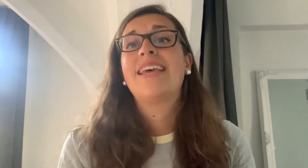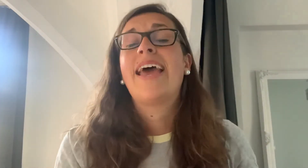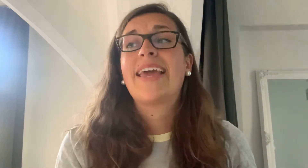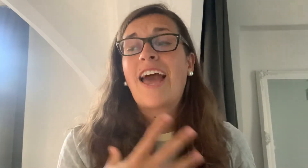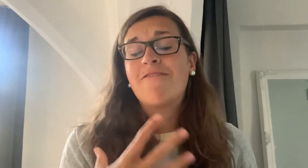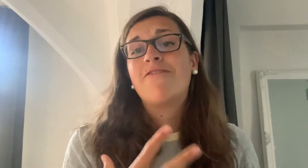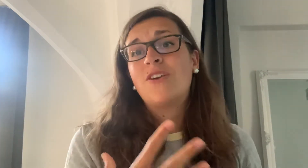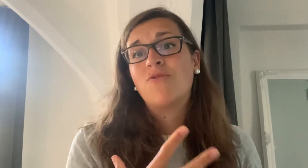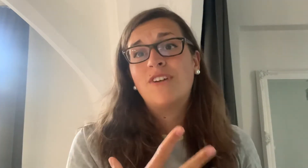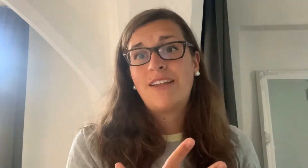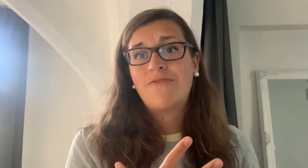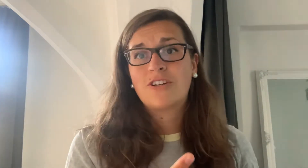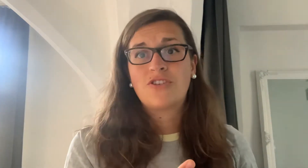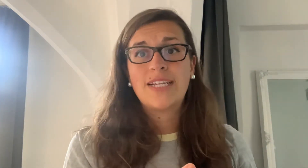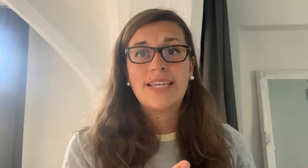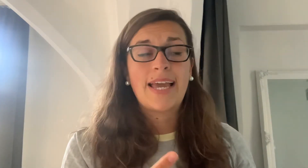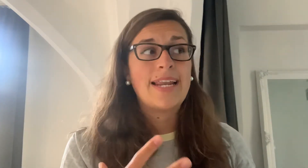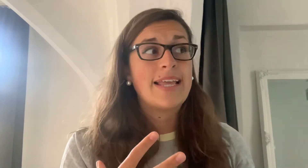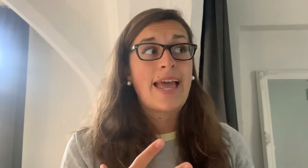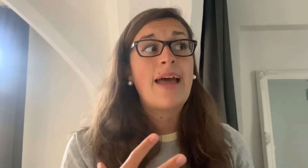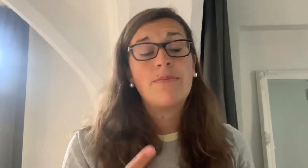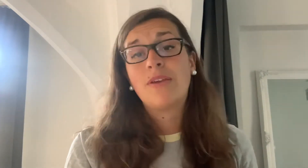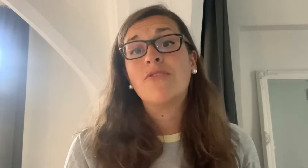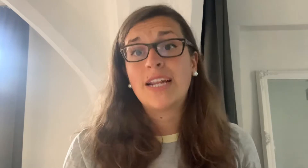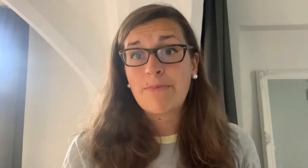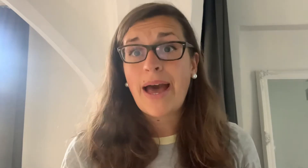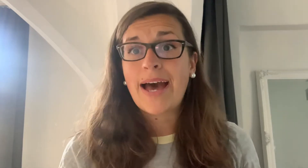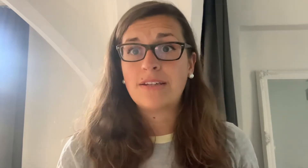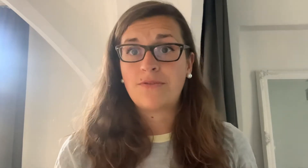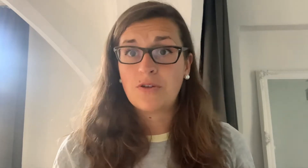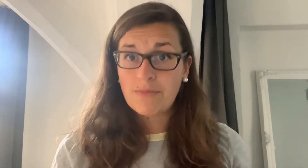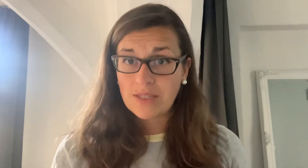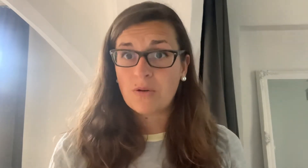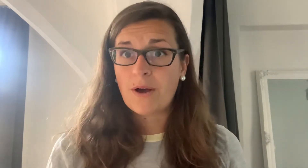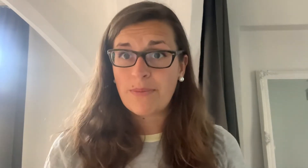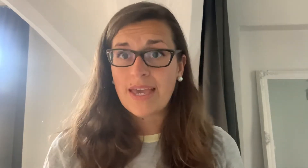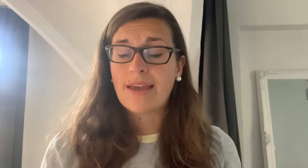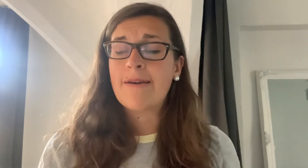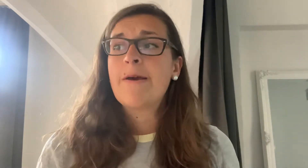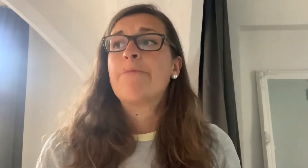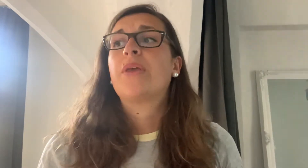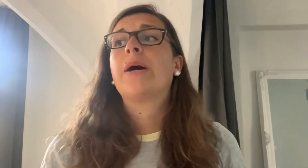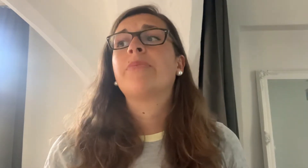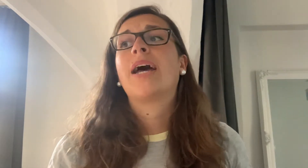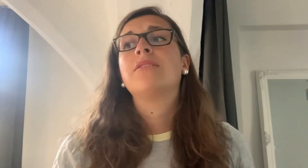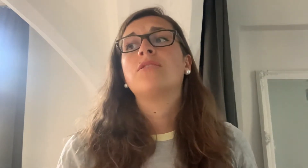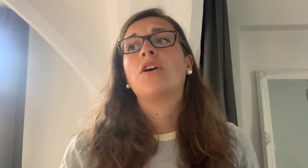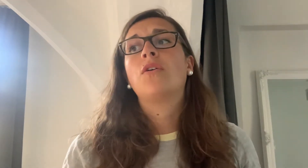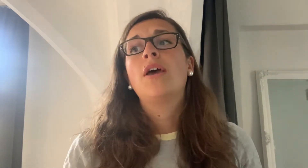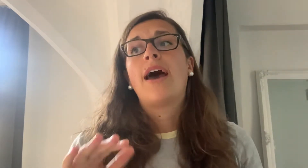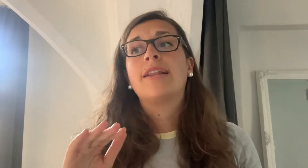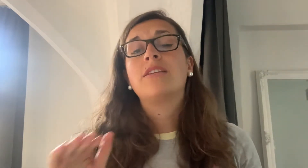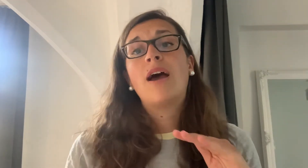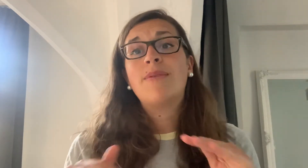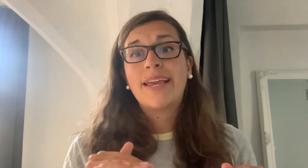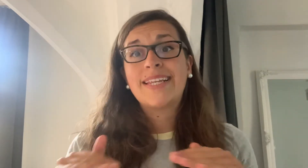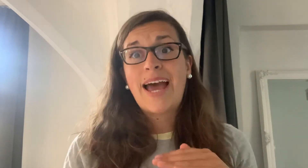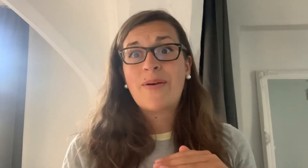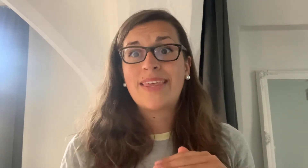It can feel really frustrating and it can be really bad for your mental well-being. And so at a time like now, I think